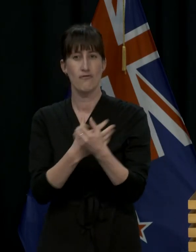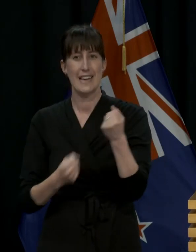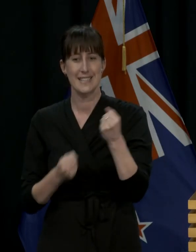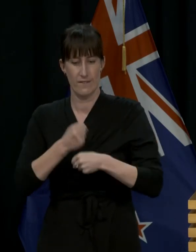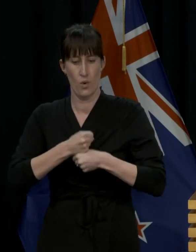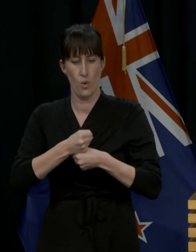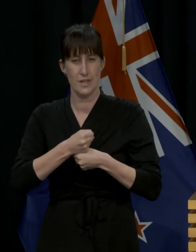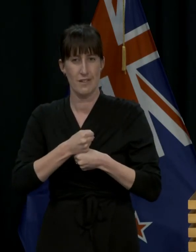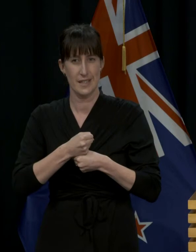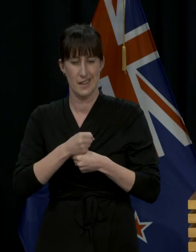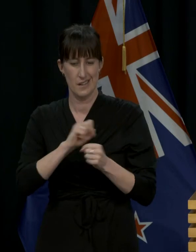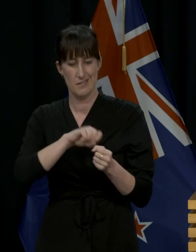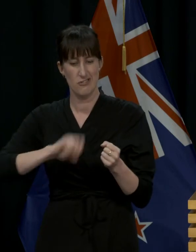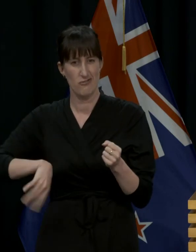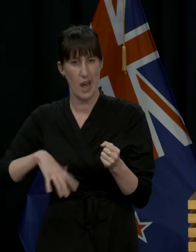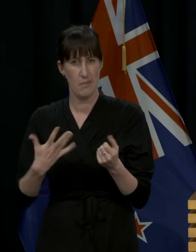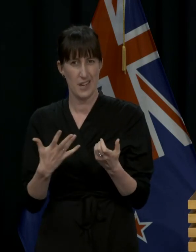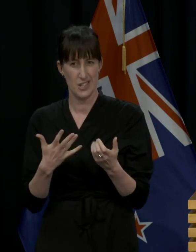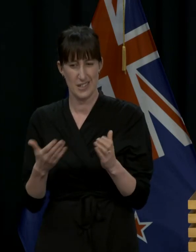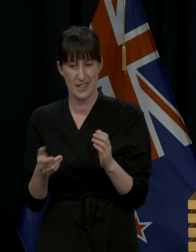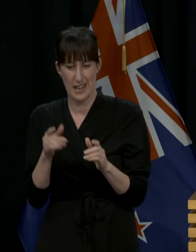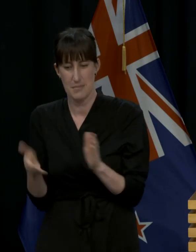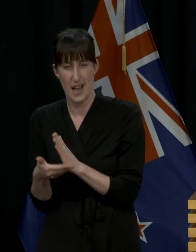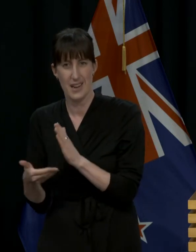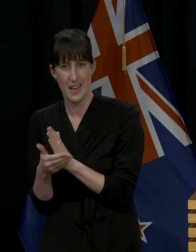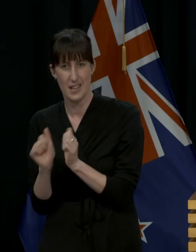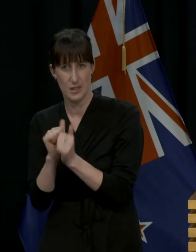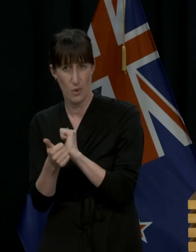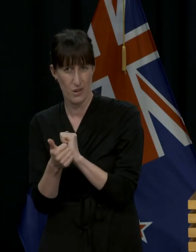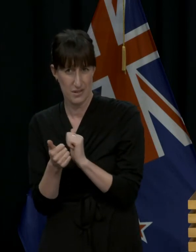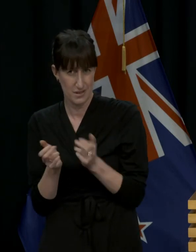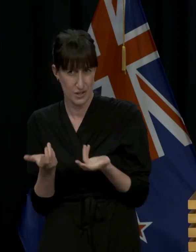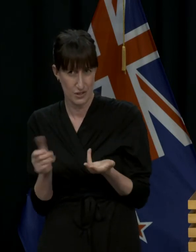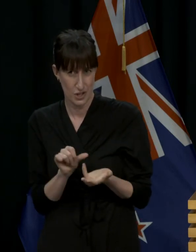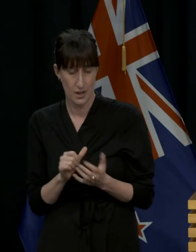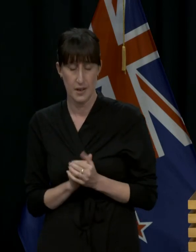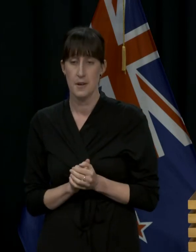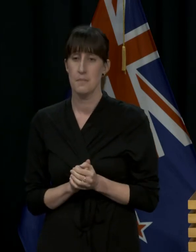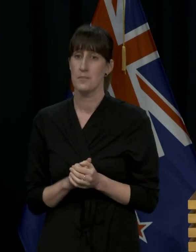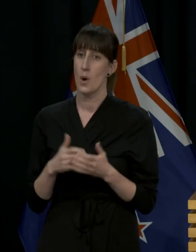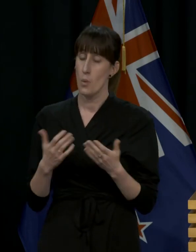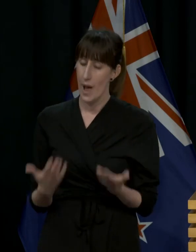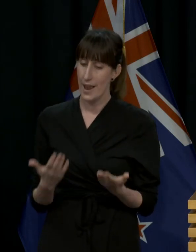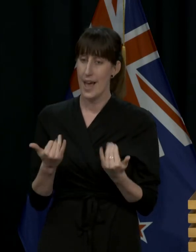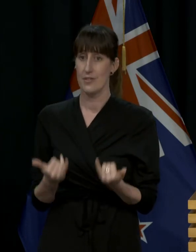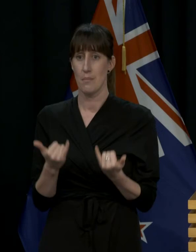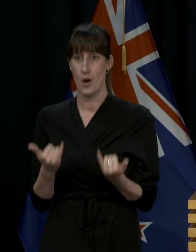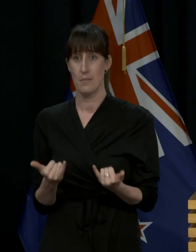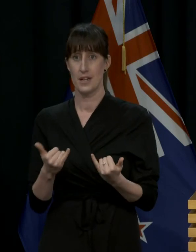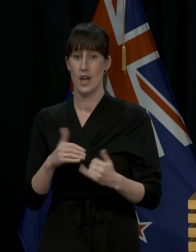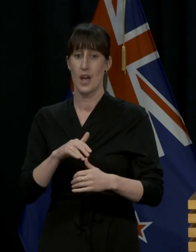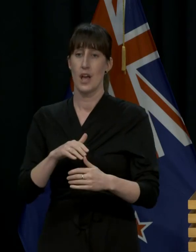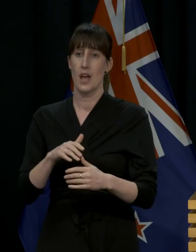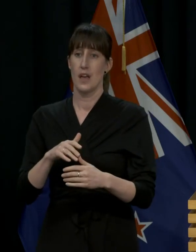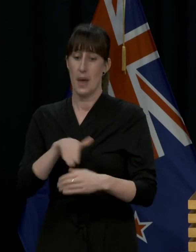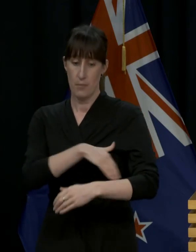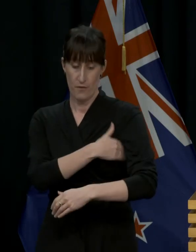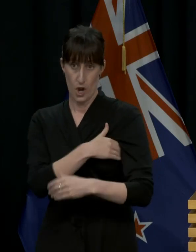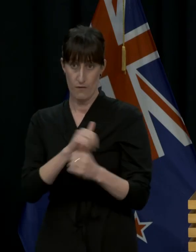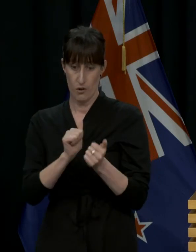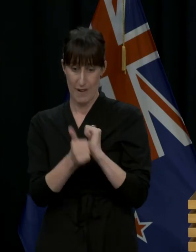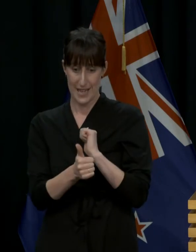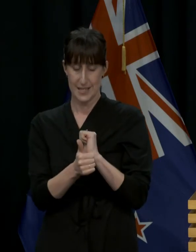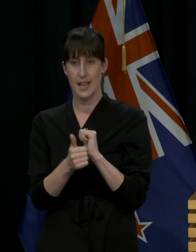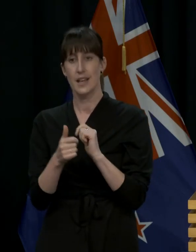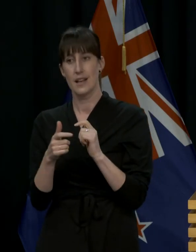stuff? So, you know, there's obviously at this point in time, it's held by both the Minister of Sports, Recreation,